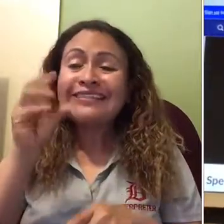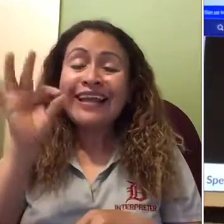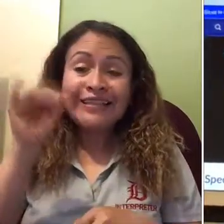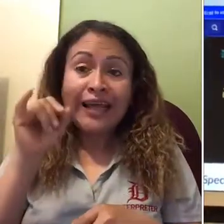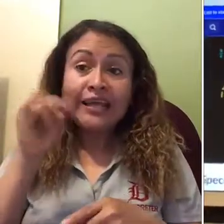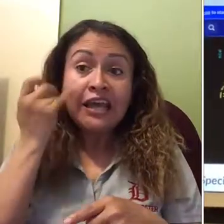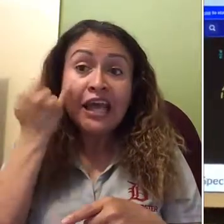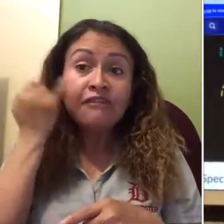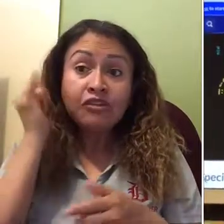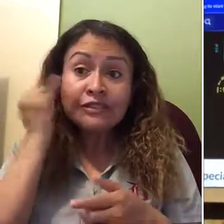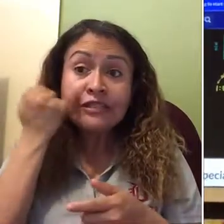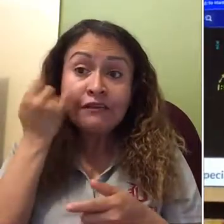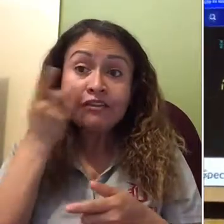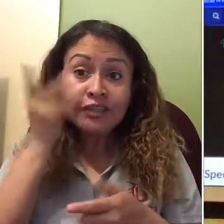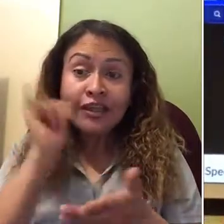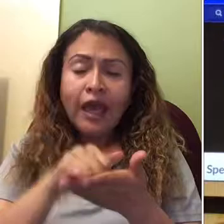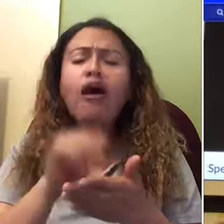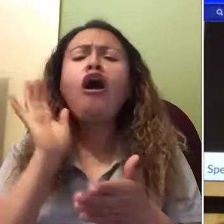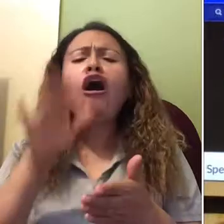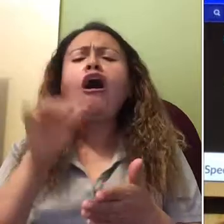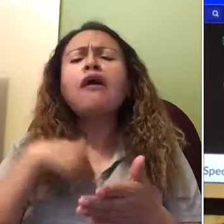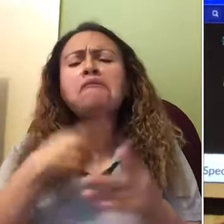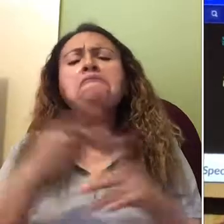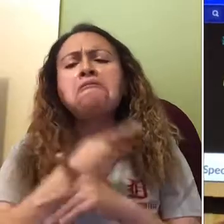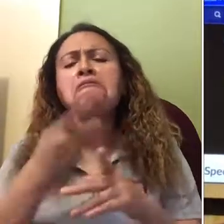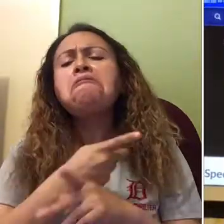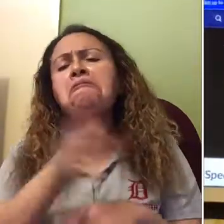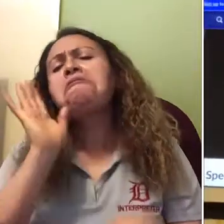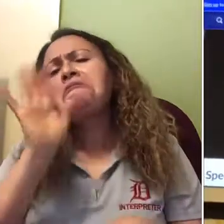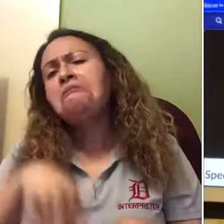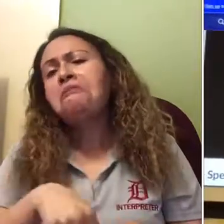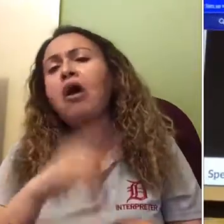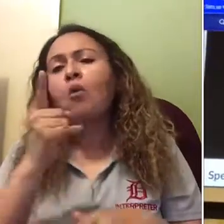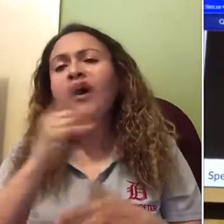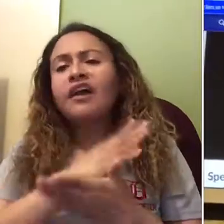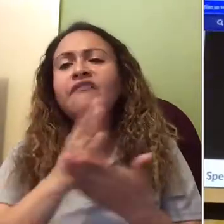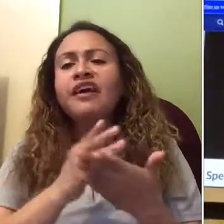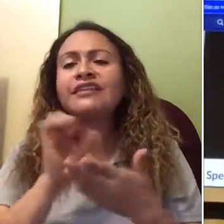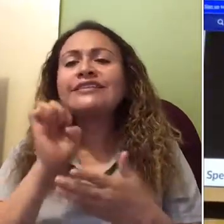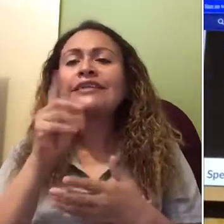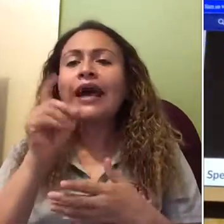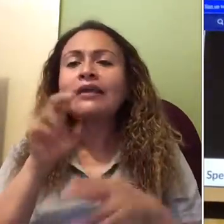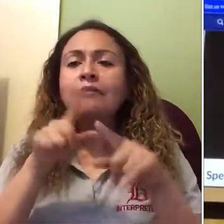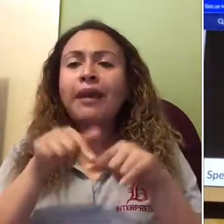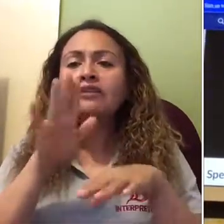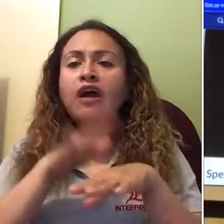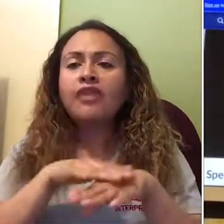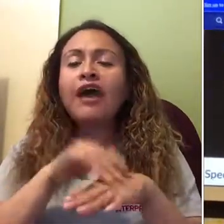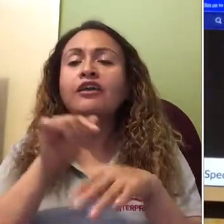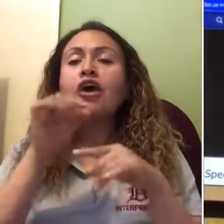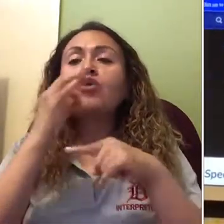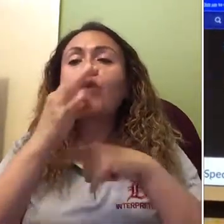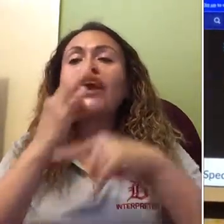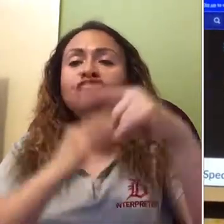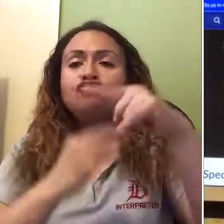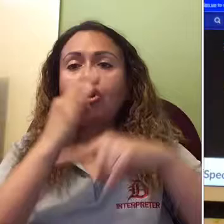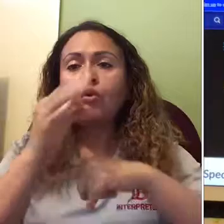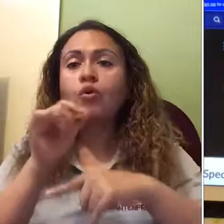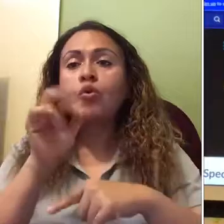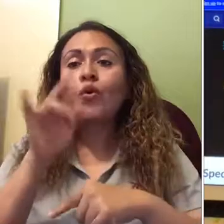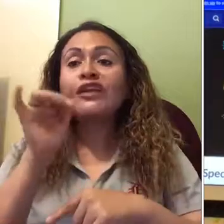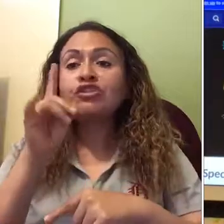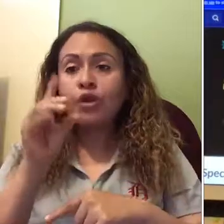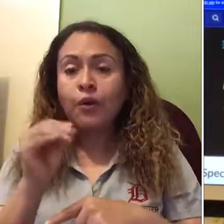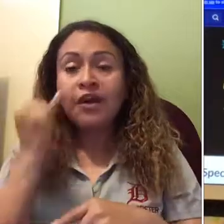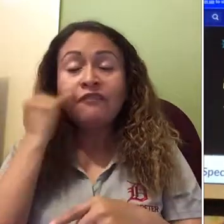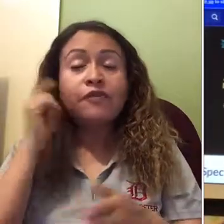90 triangle, you could say, hey, I know how to figure out one of the sides based on this ratio right over here. Just as an example, if you